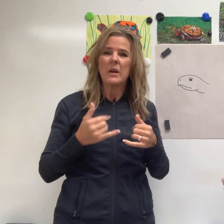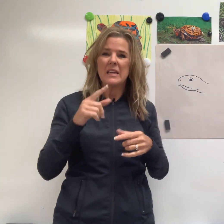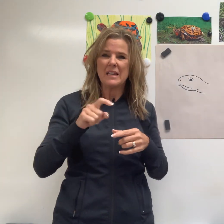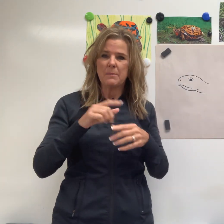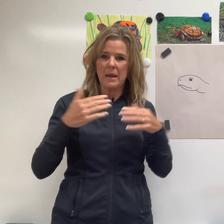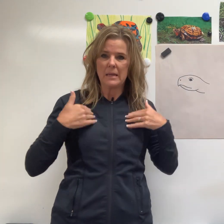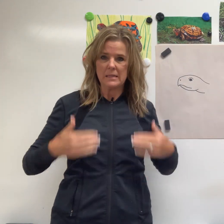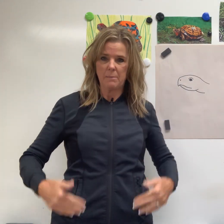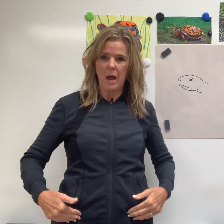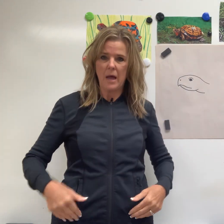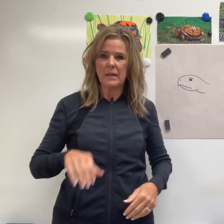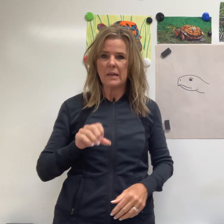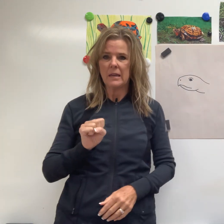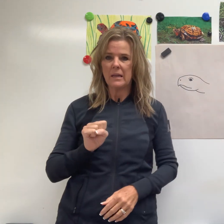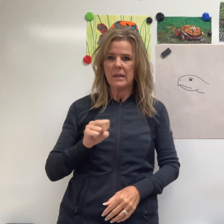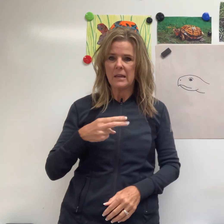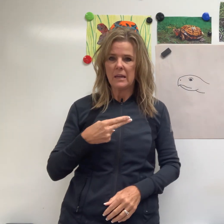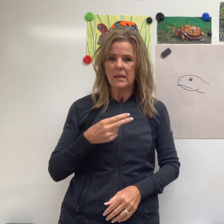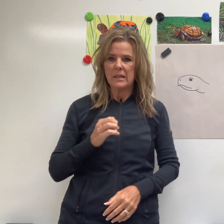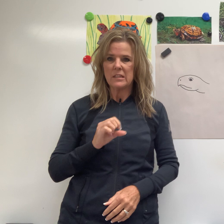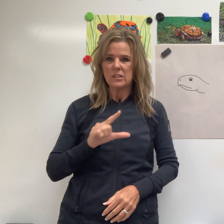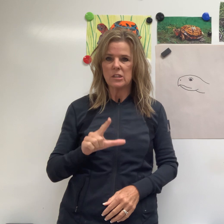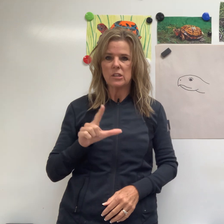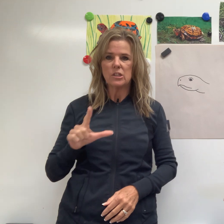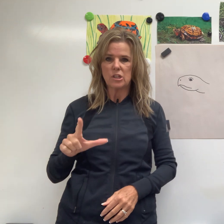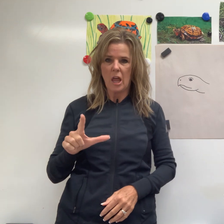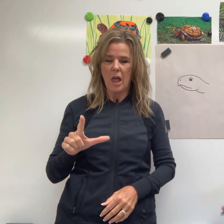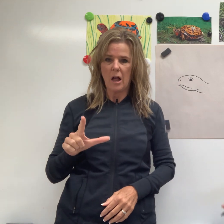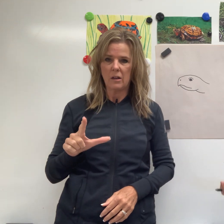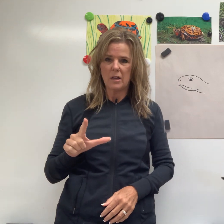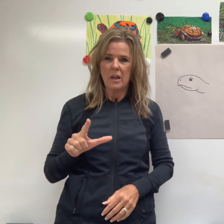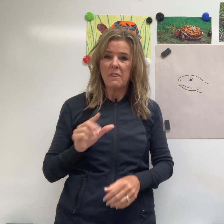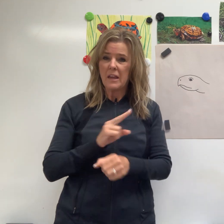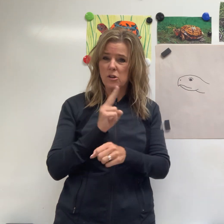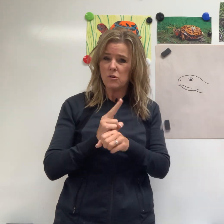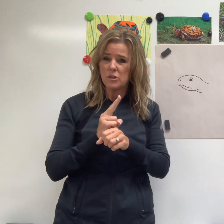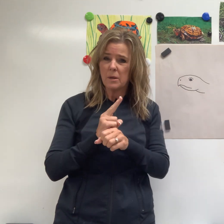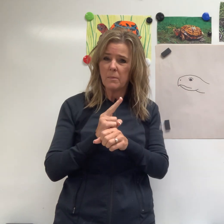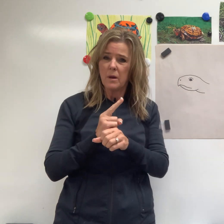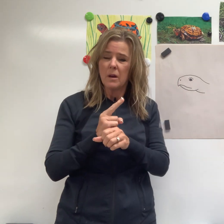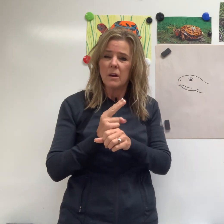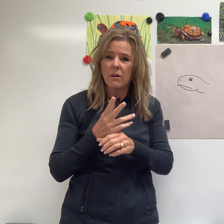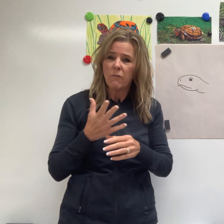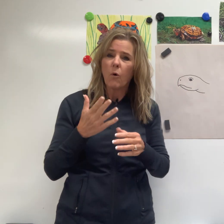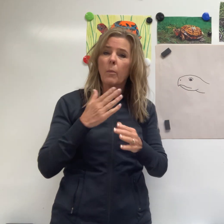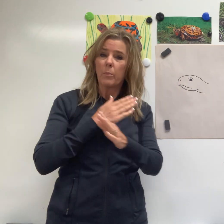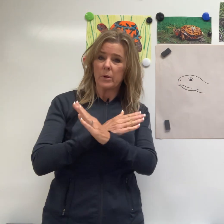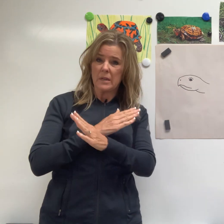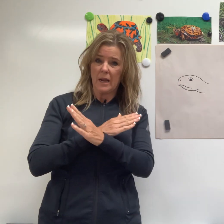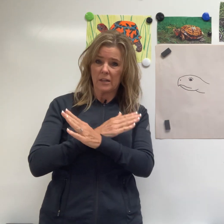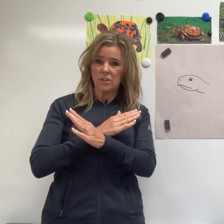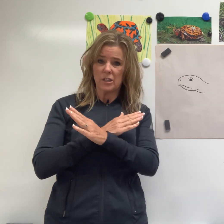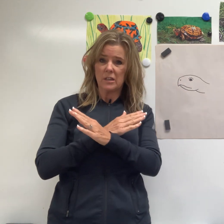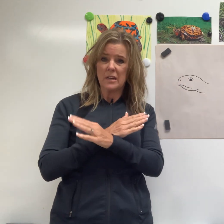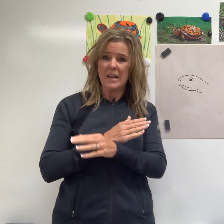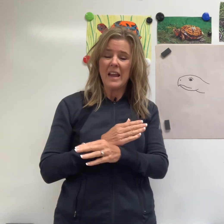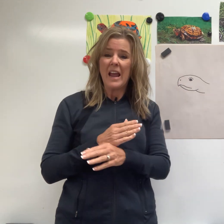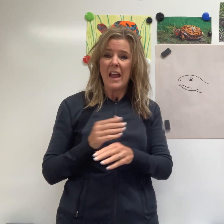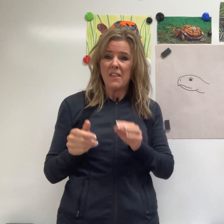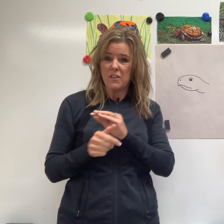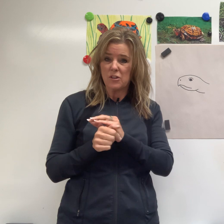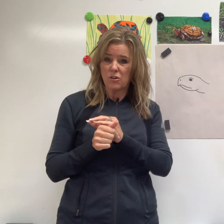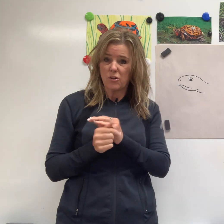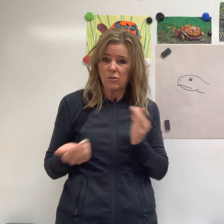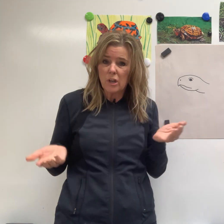Of course, turtles are known for their shells. They're for protection. And like I said earlier, the box turtle can completely close up his shell and be